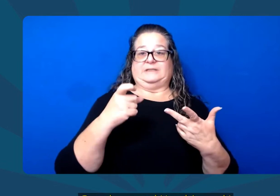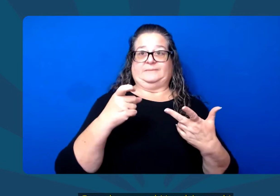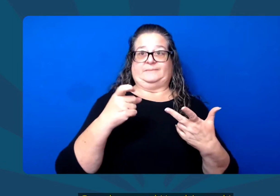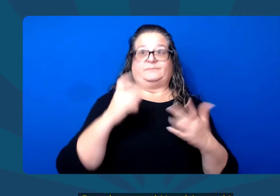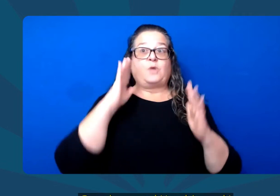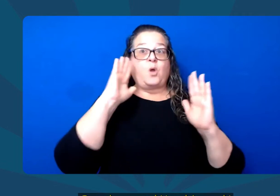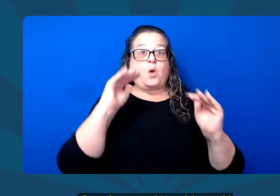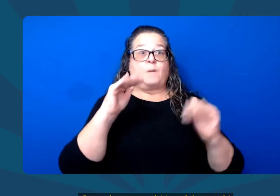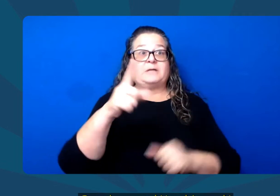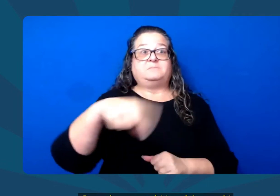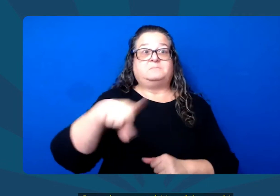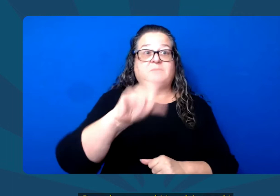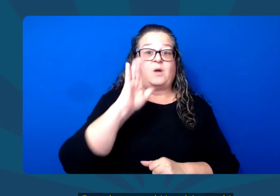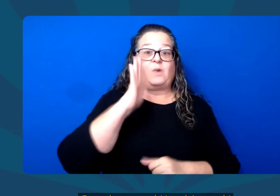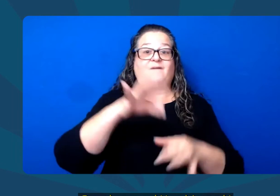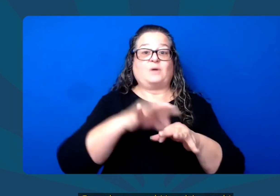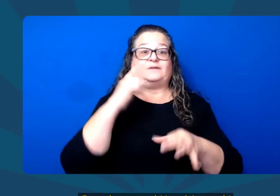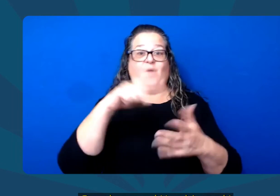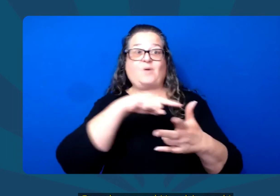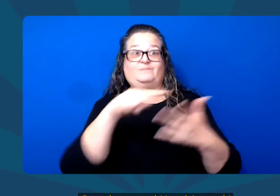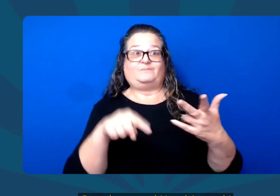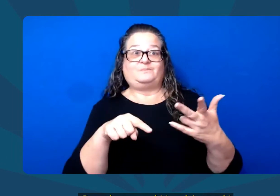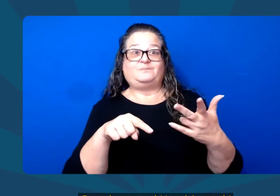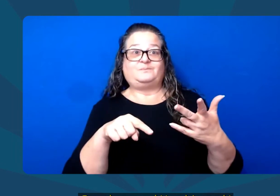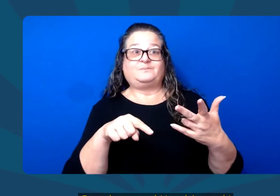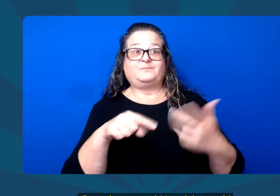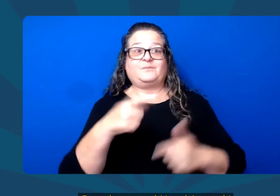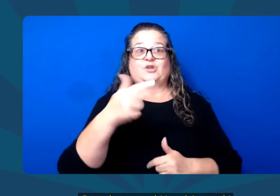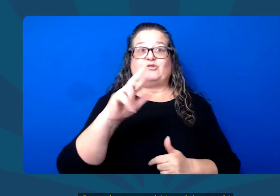and Hendricks. And I hope you'll elect them as well.